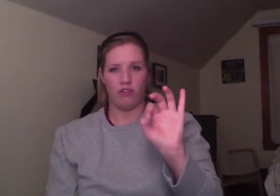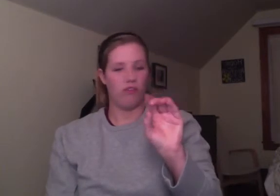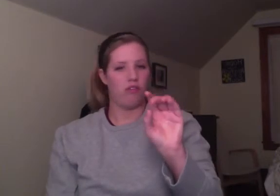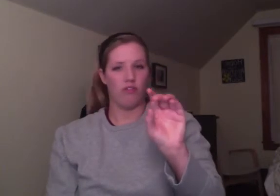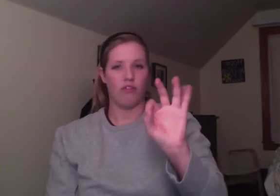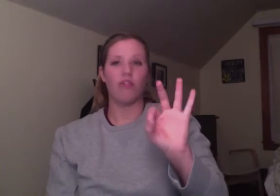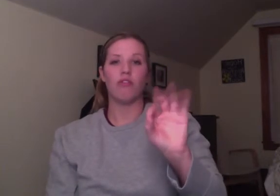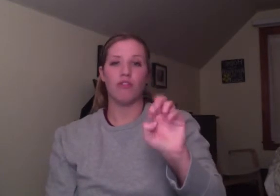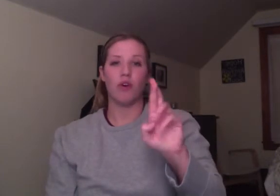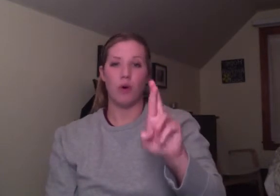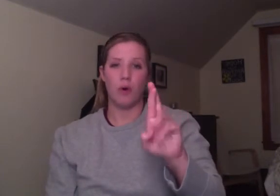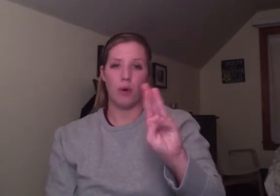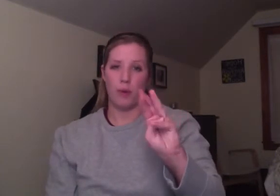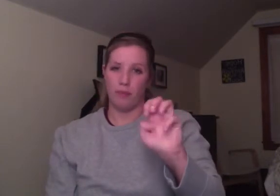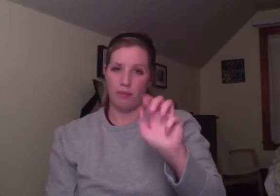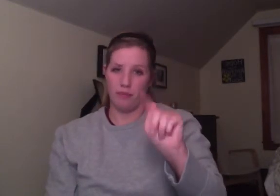And I kind of want to go back into,